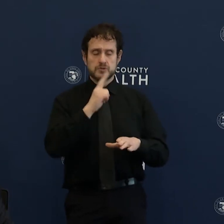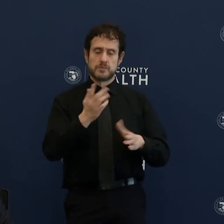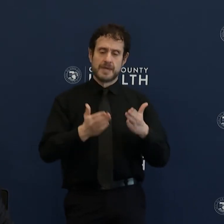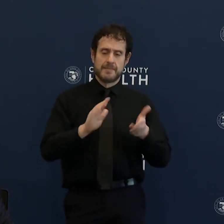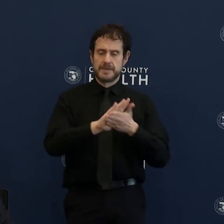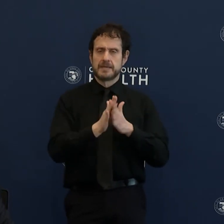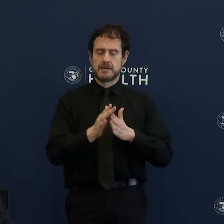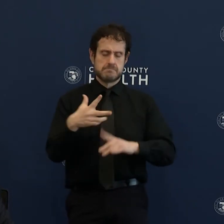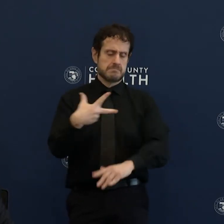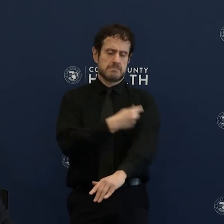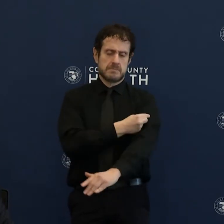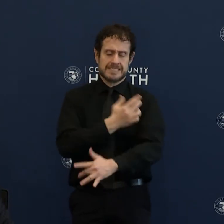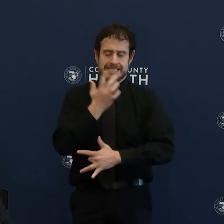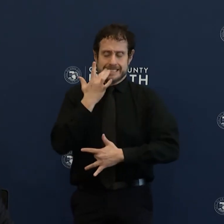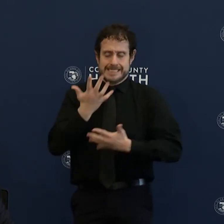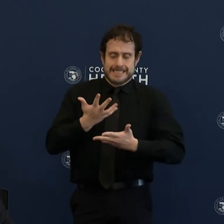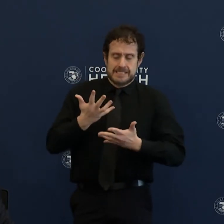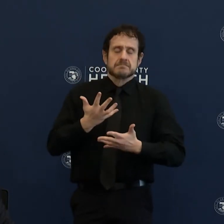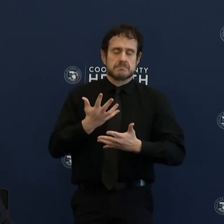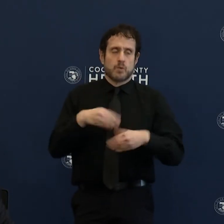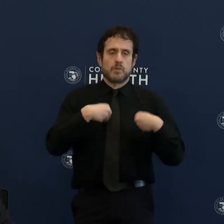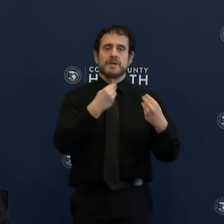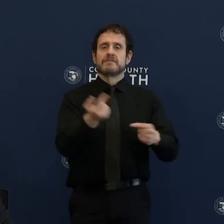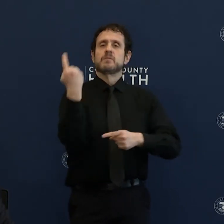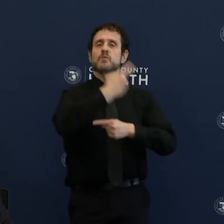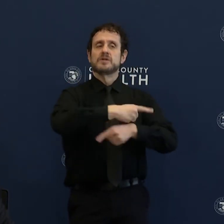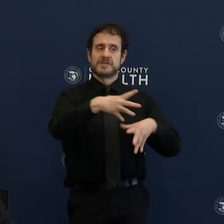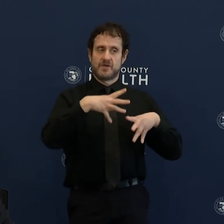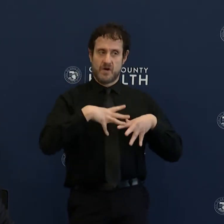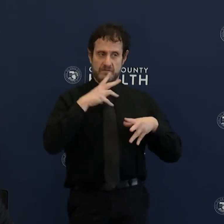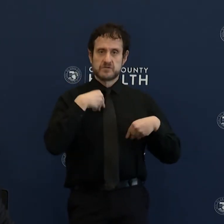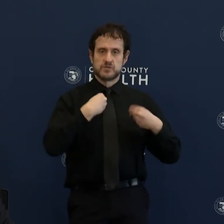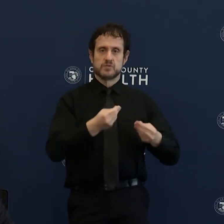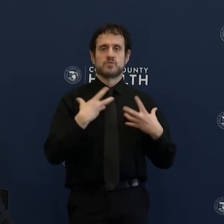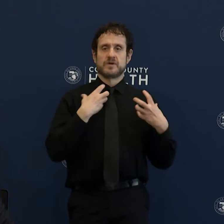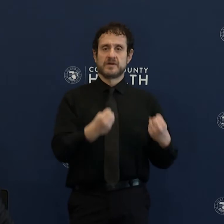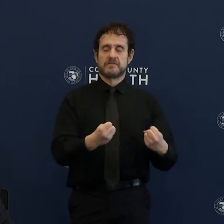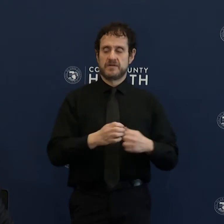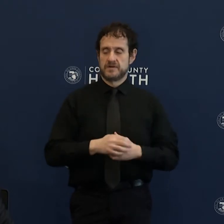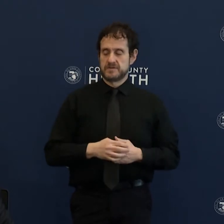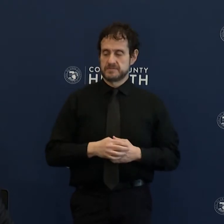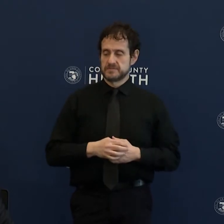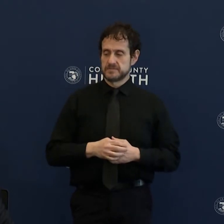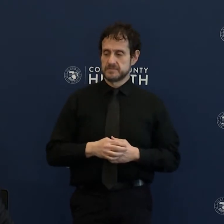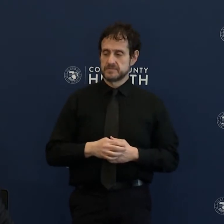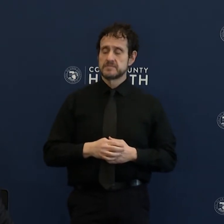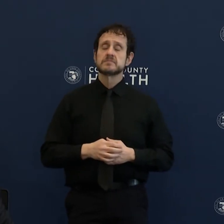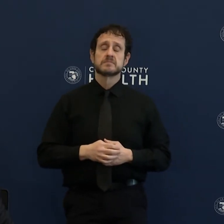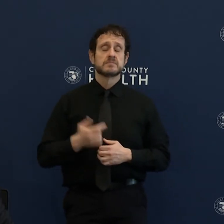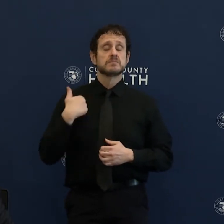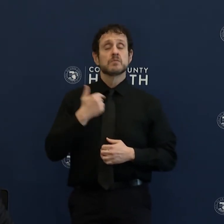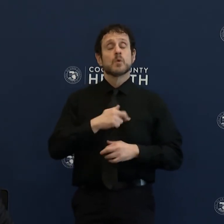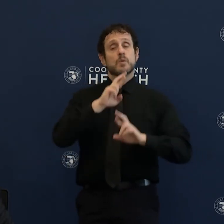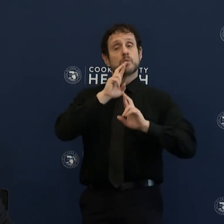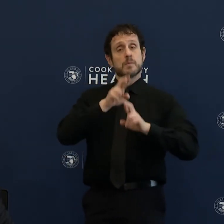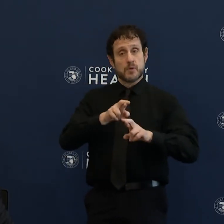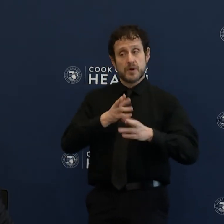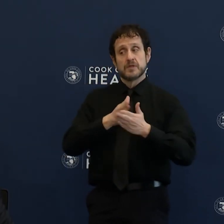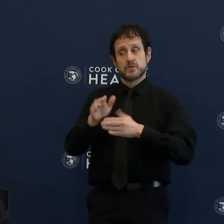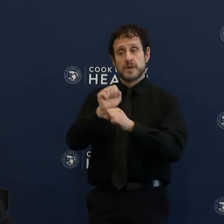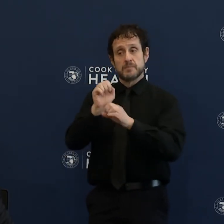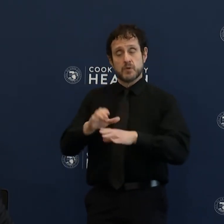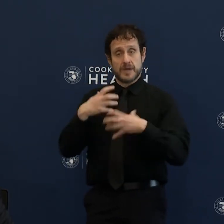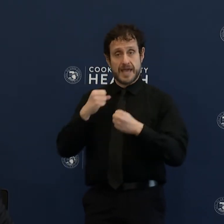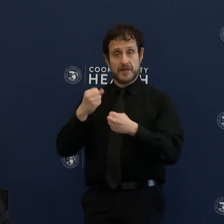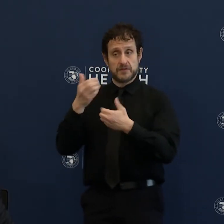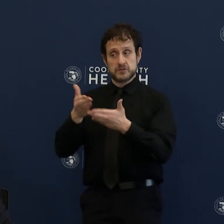to recuperate will be granted a COVID day. To assist with reporting, regular reconciliation and reporting via our Employee Health Services to